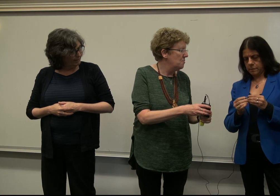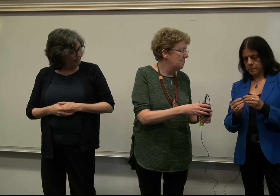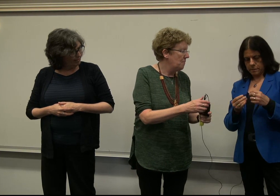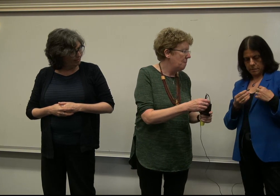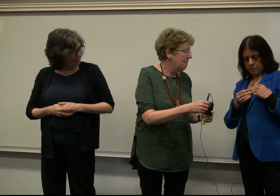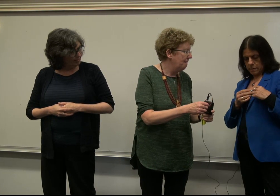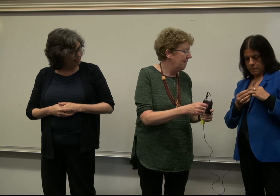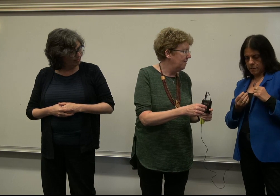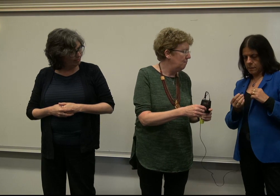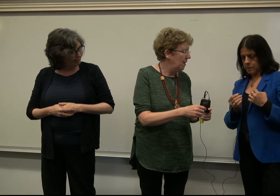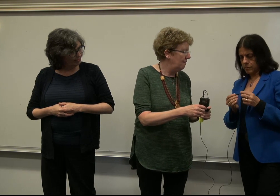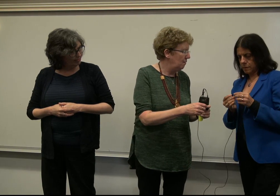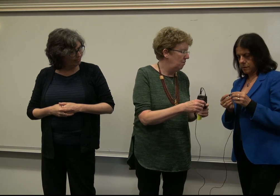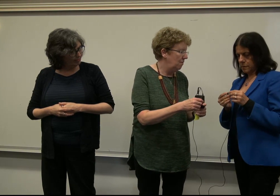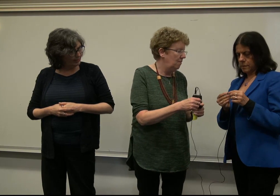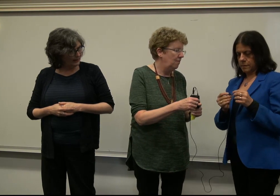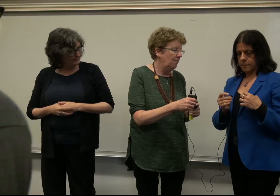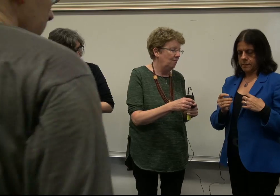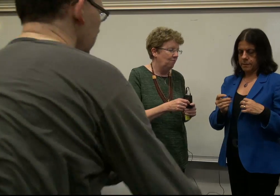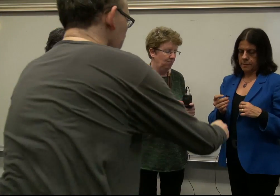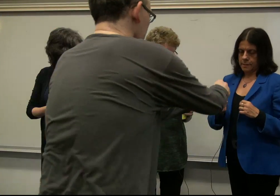Oops. Is it a bit How high is up? this?